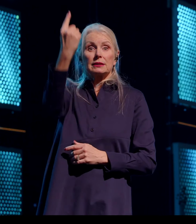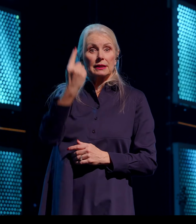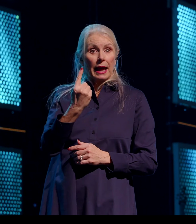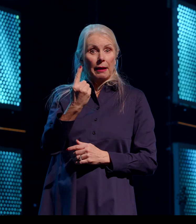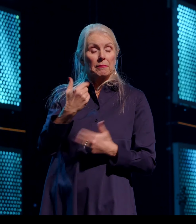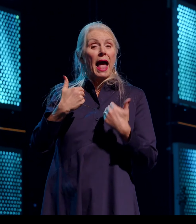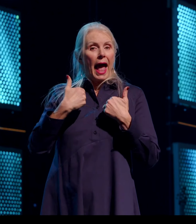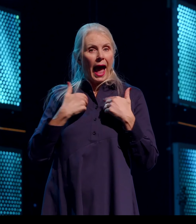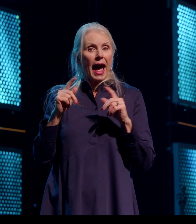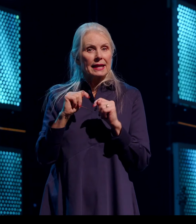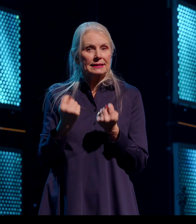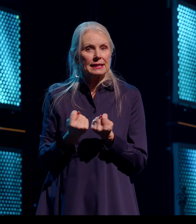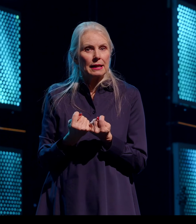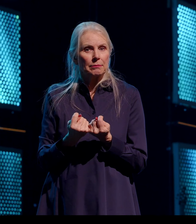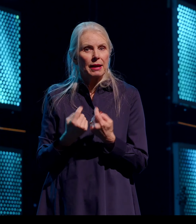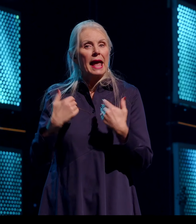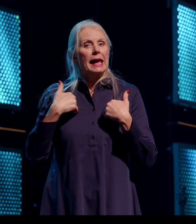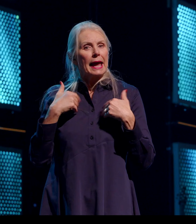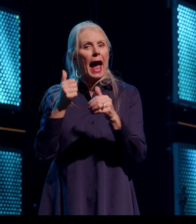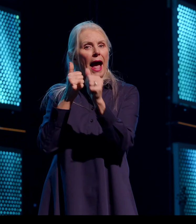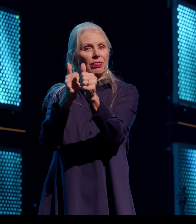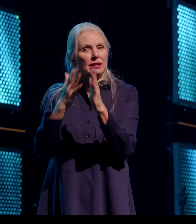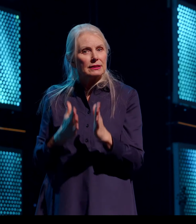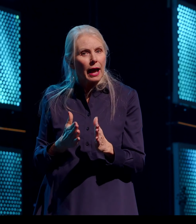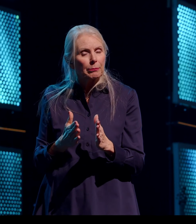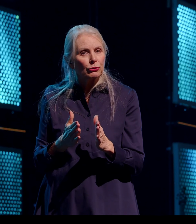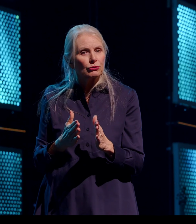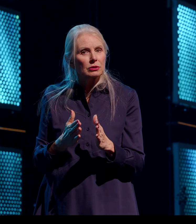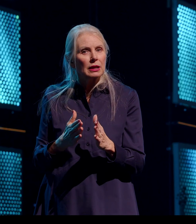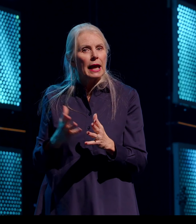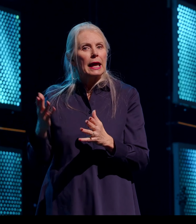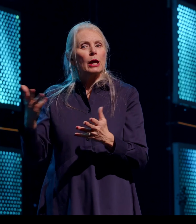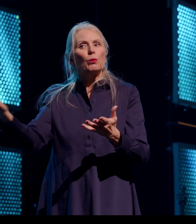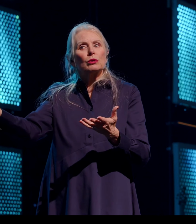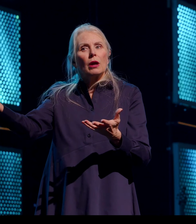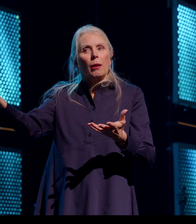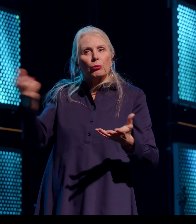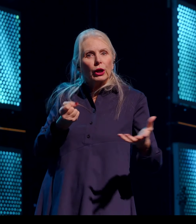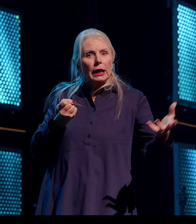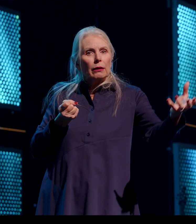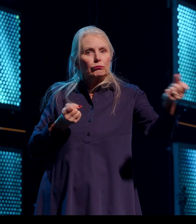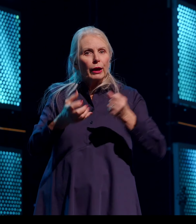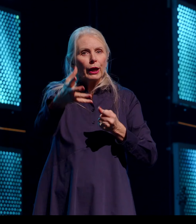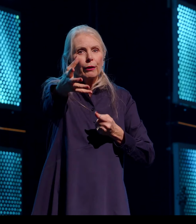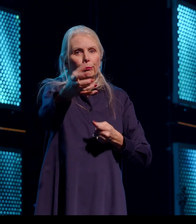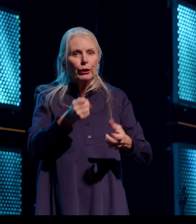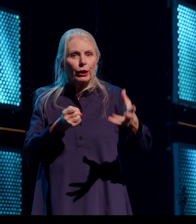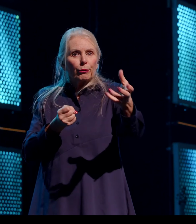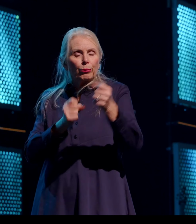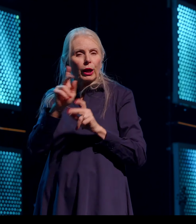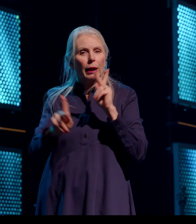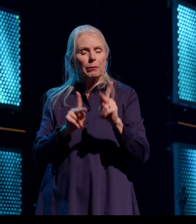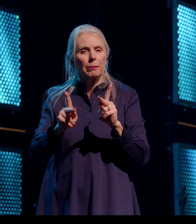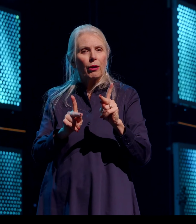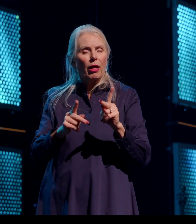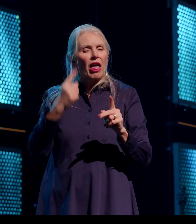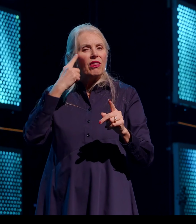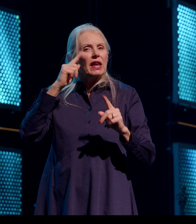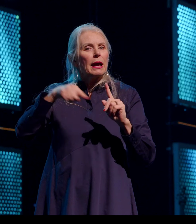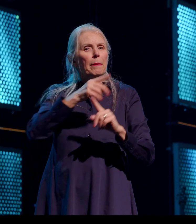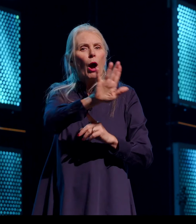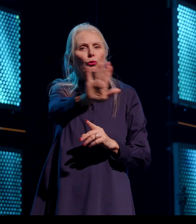team. He had the disciples. He was bringing people along with him. Even start thinking about your life right now, who you're doing ministry